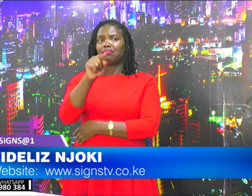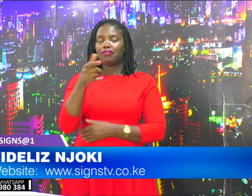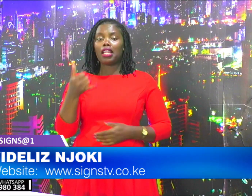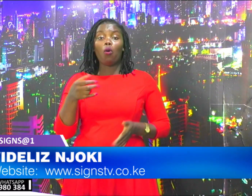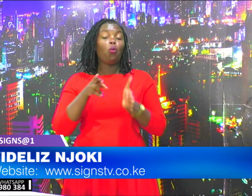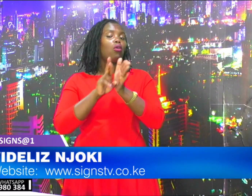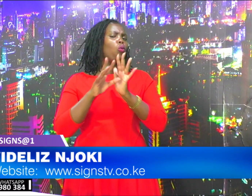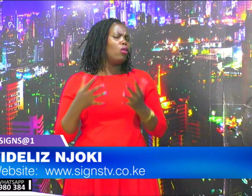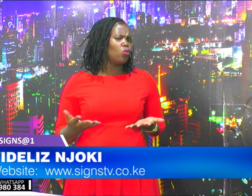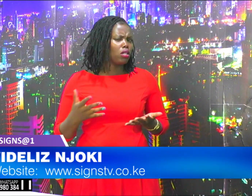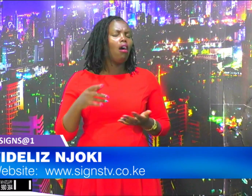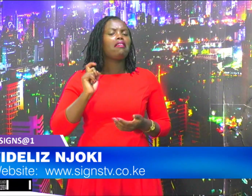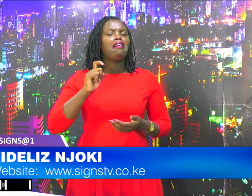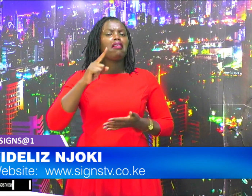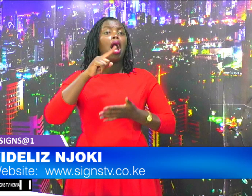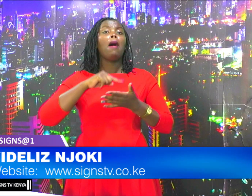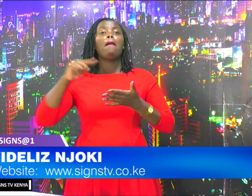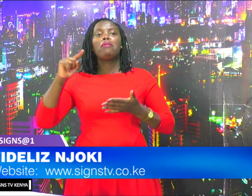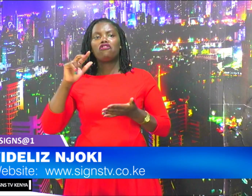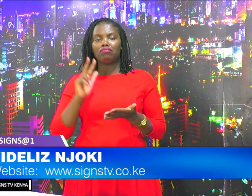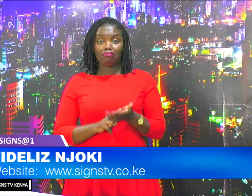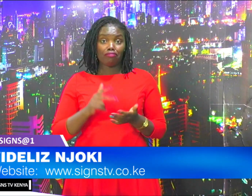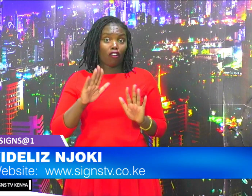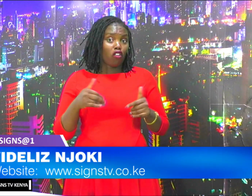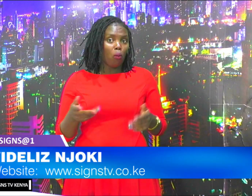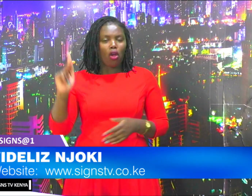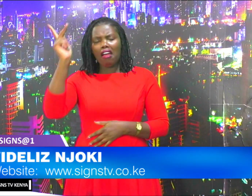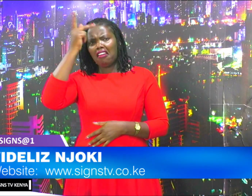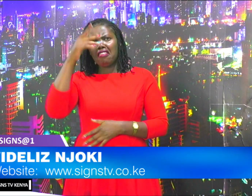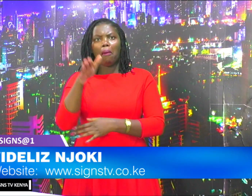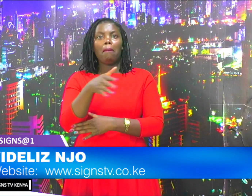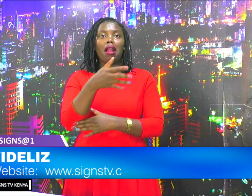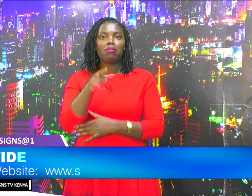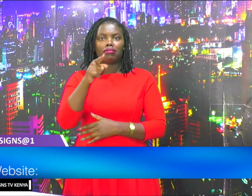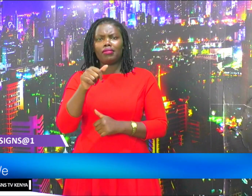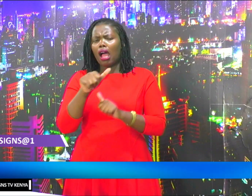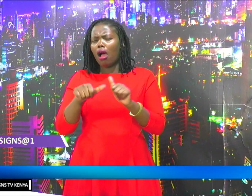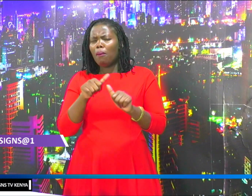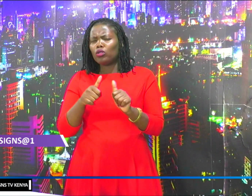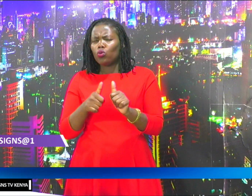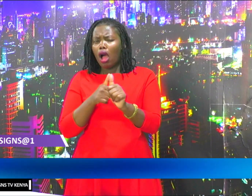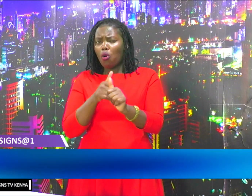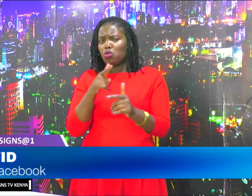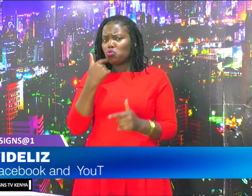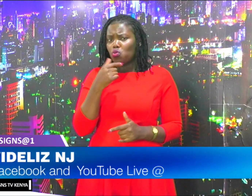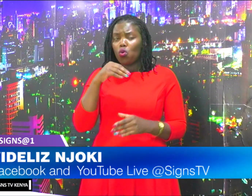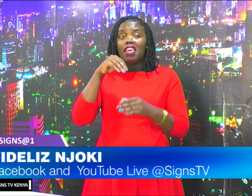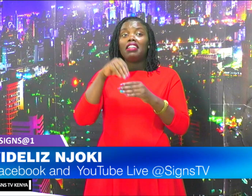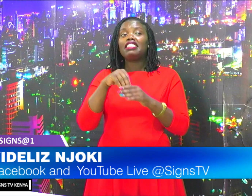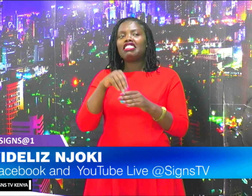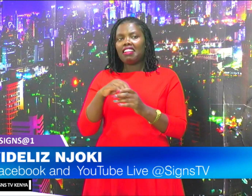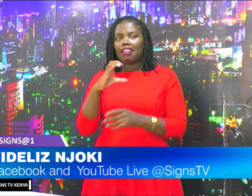Kenyan police and what has been happening and the approvals that have happened in Kenya.